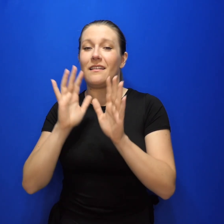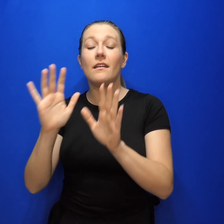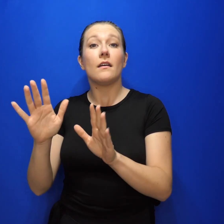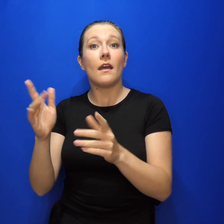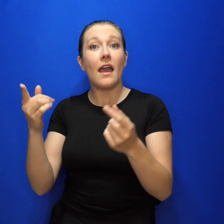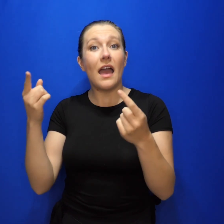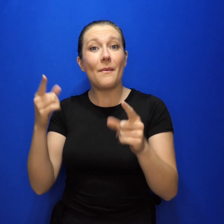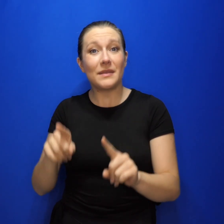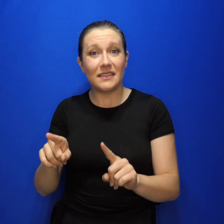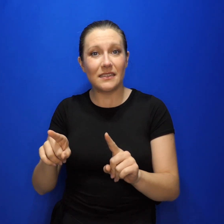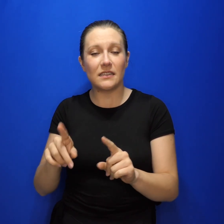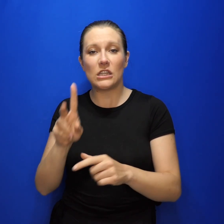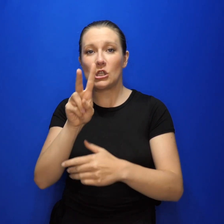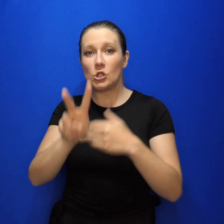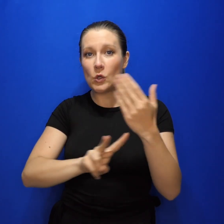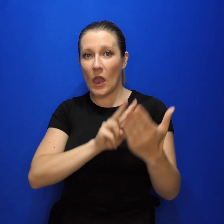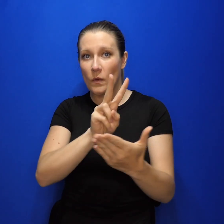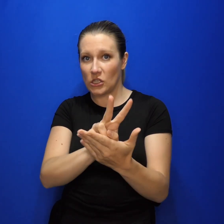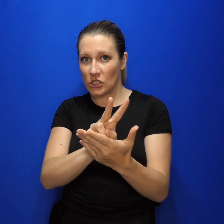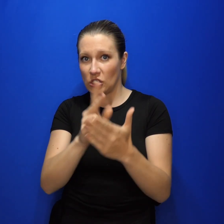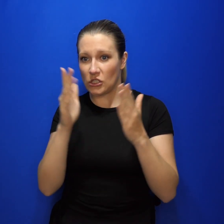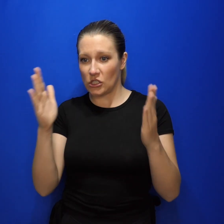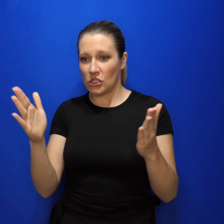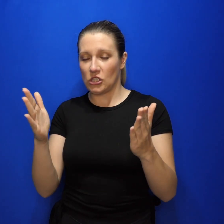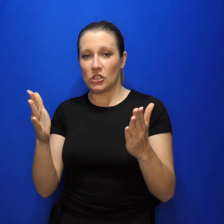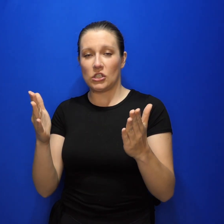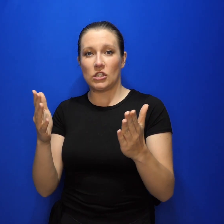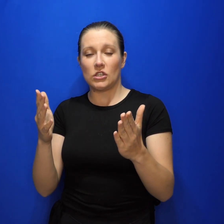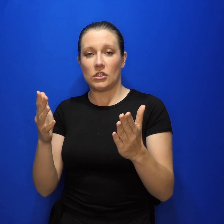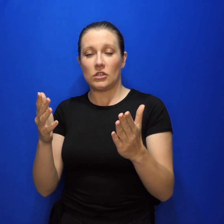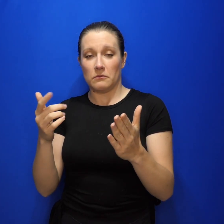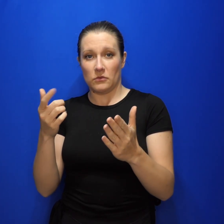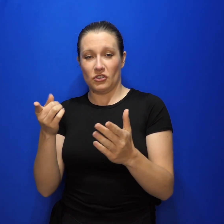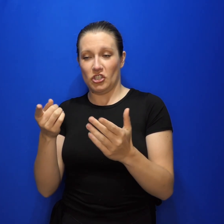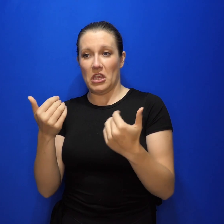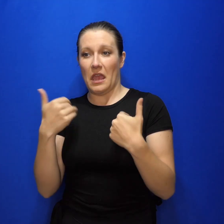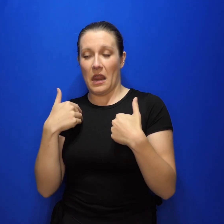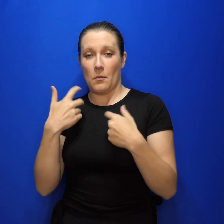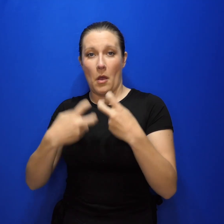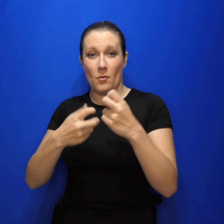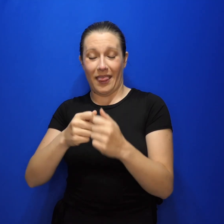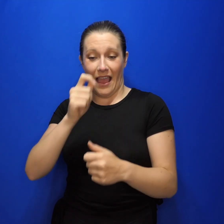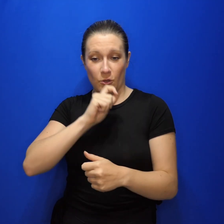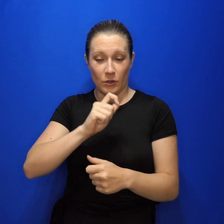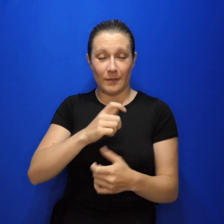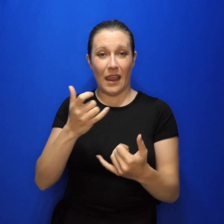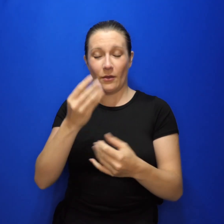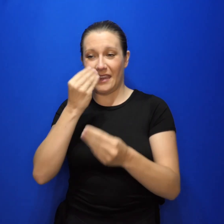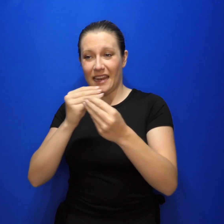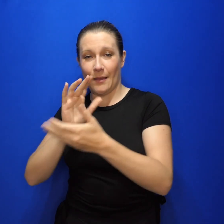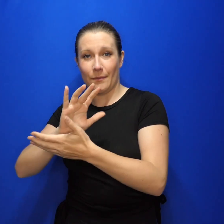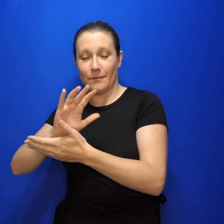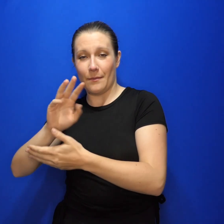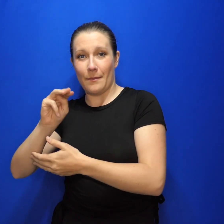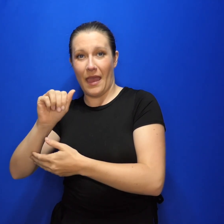And within a 2-hour window, she went from not pre-bolusing ice cream to eating macaroni and cheese to back to